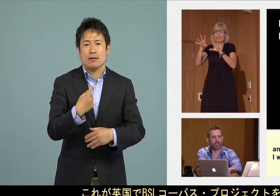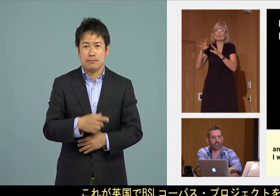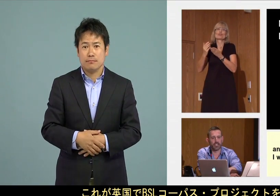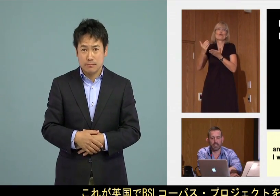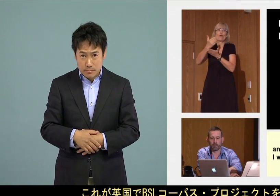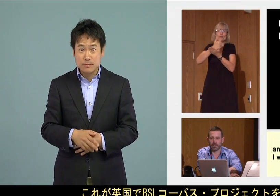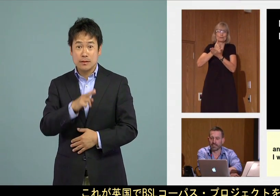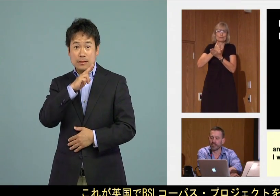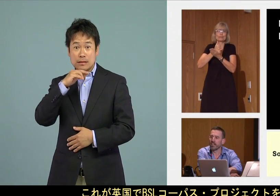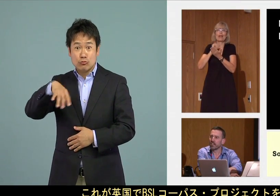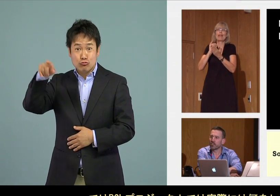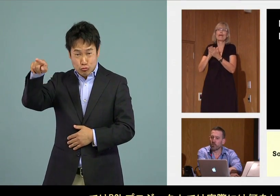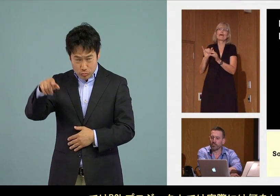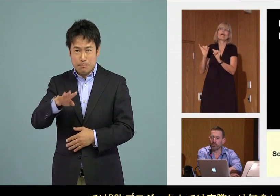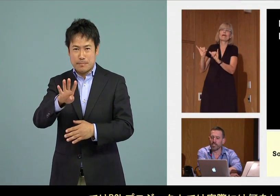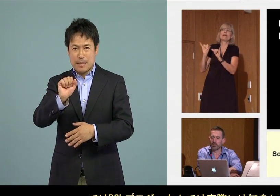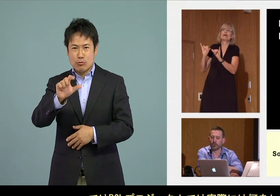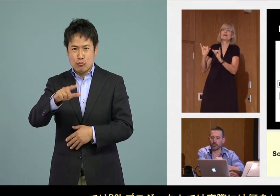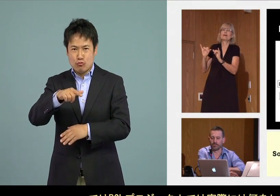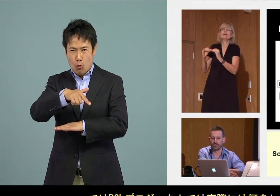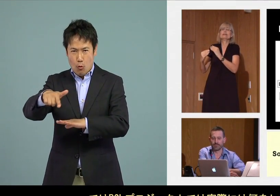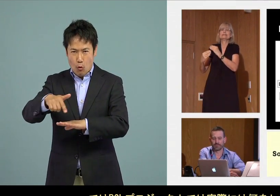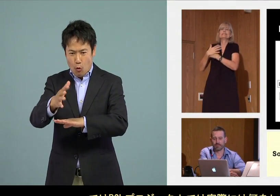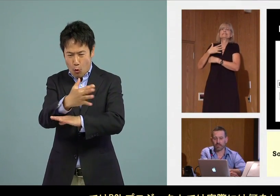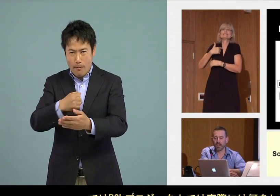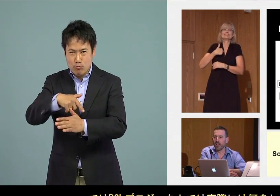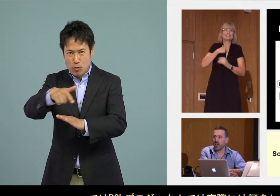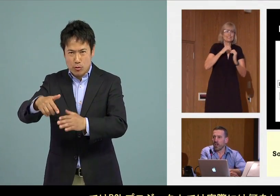I worked on in Britain. So what did we do?